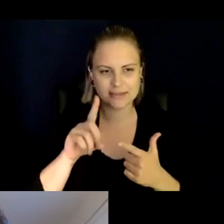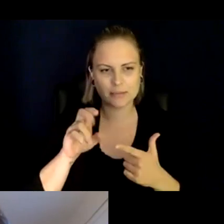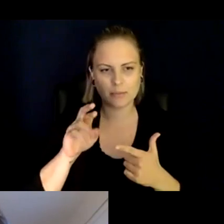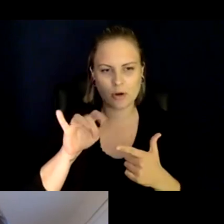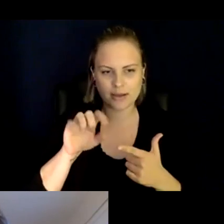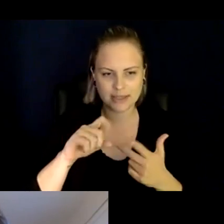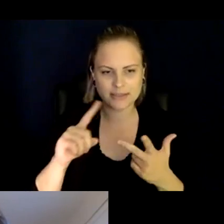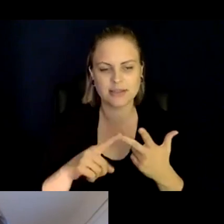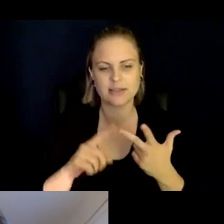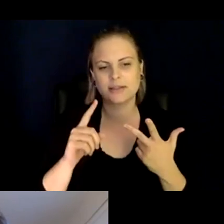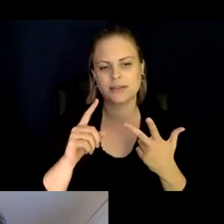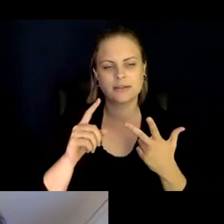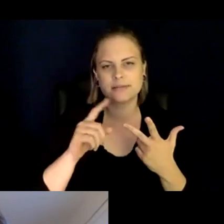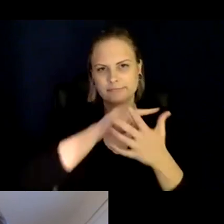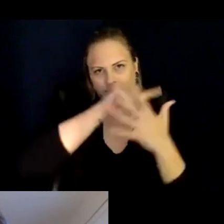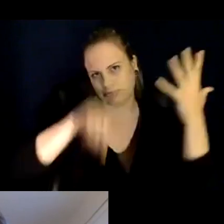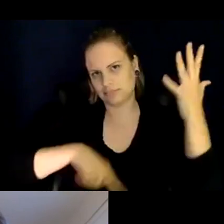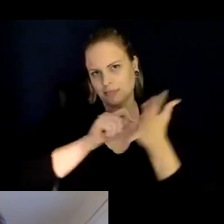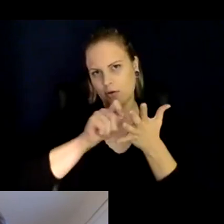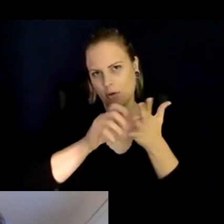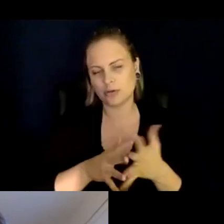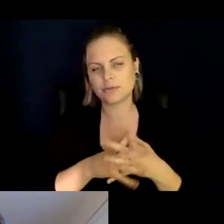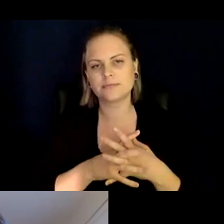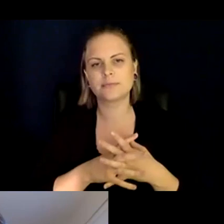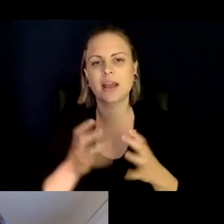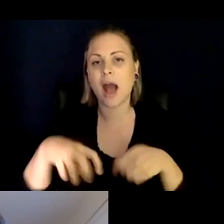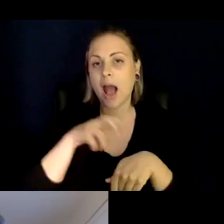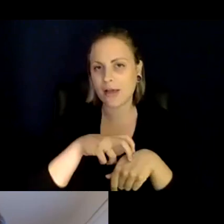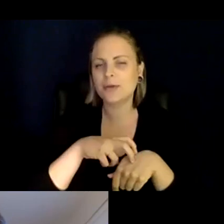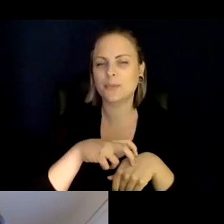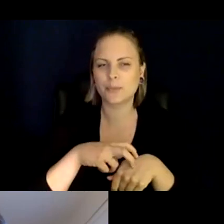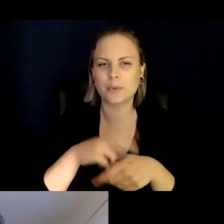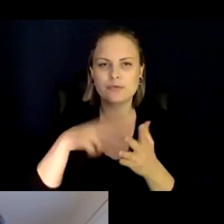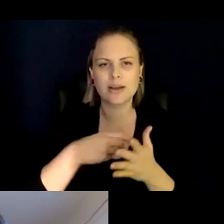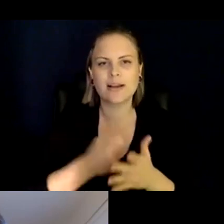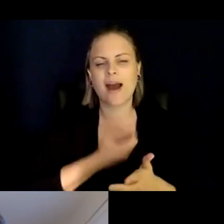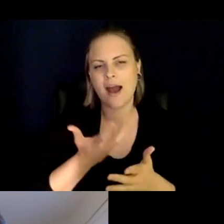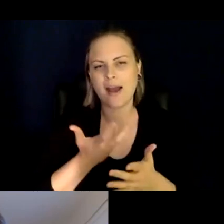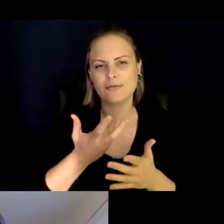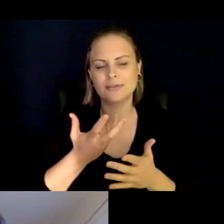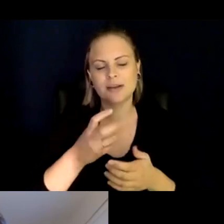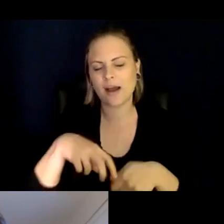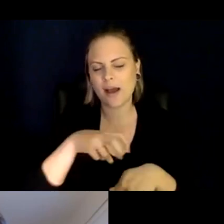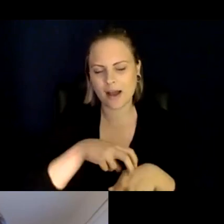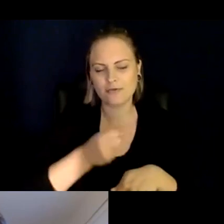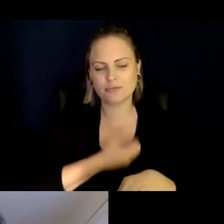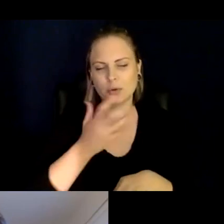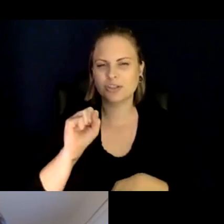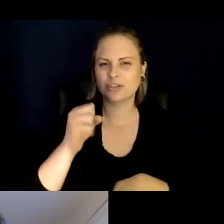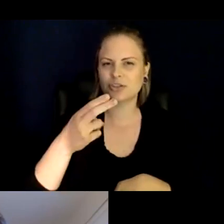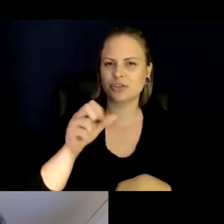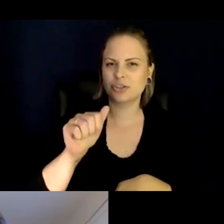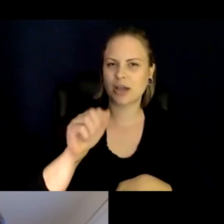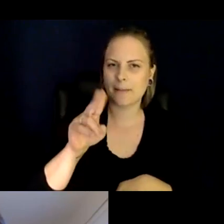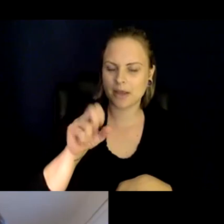Cadmian. There were a host of, and in Ireland we did Irish poetry, some Seamus Heaney and Leanne